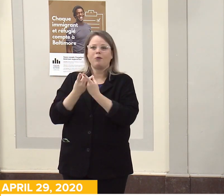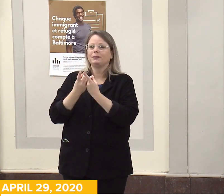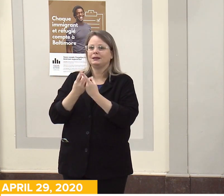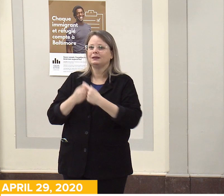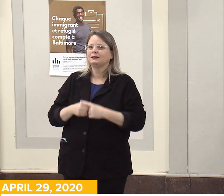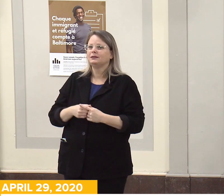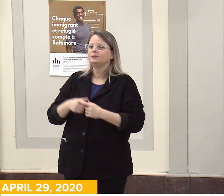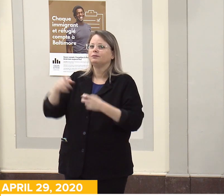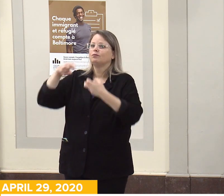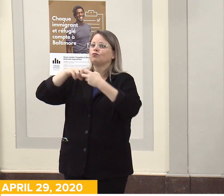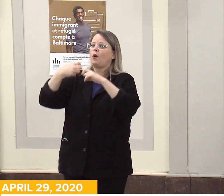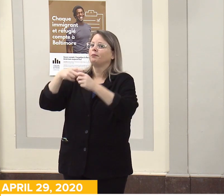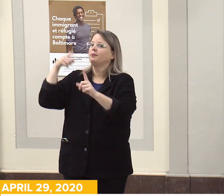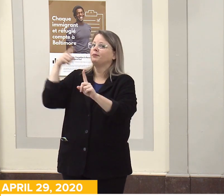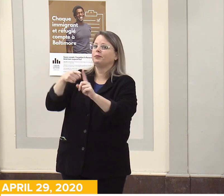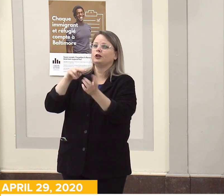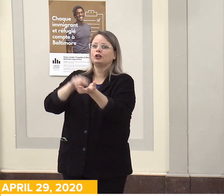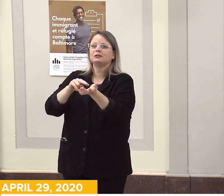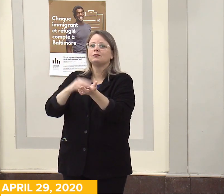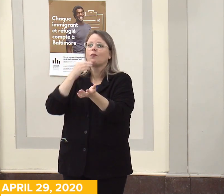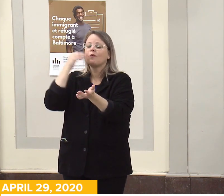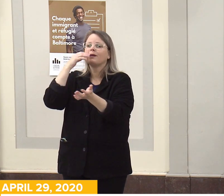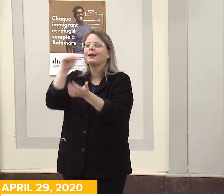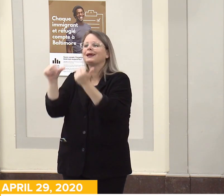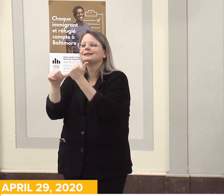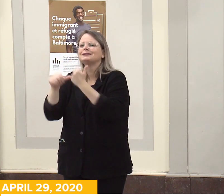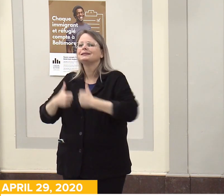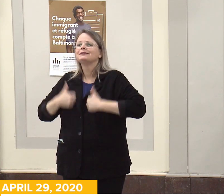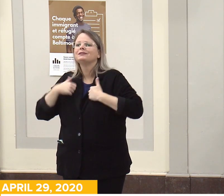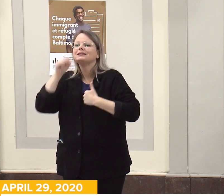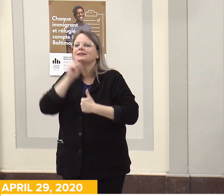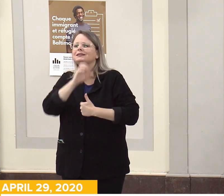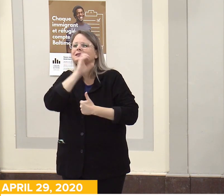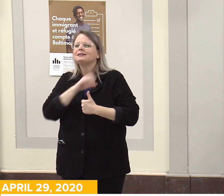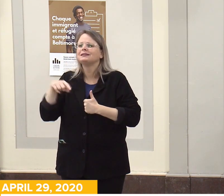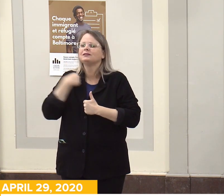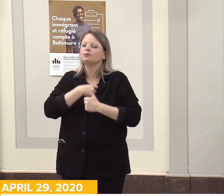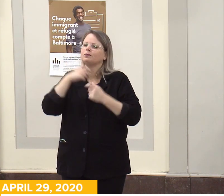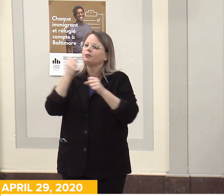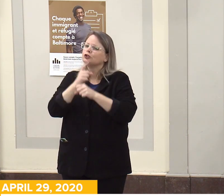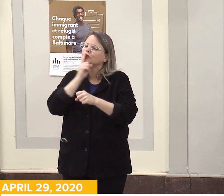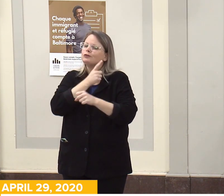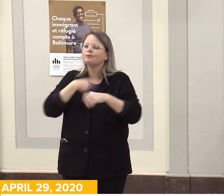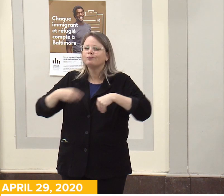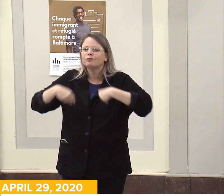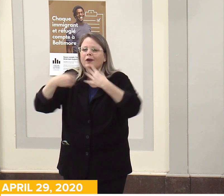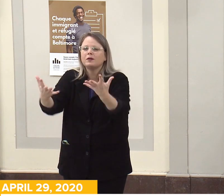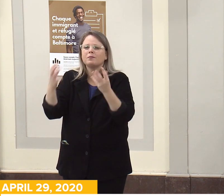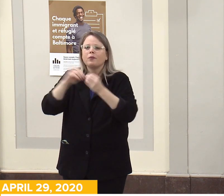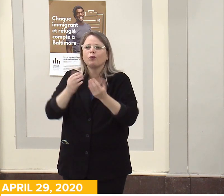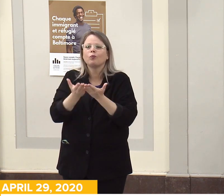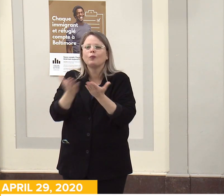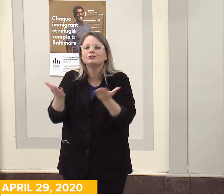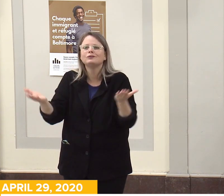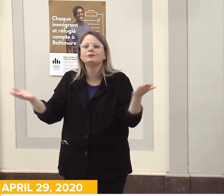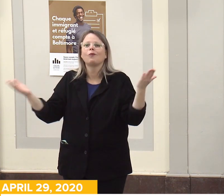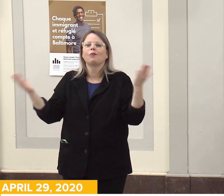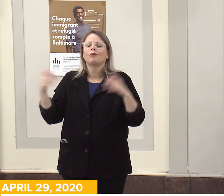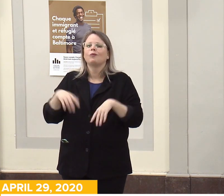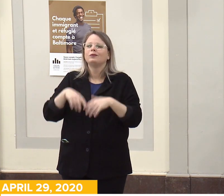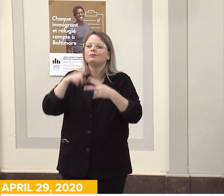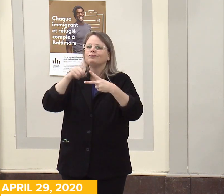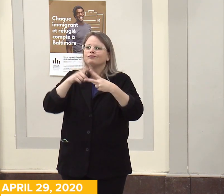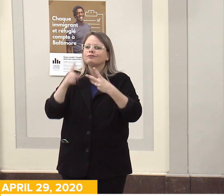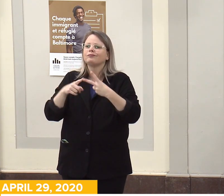City is really just trying to concentrate resources onto those facilities, and that means providing both public health support as well as